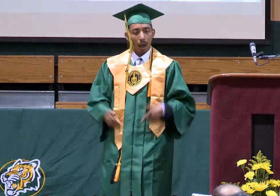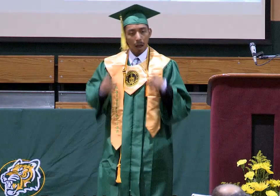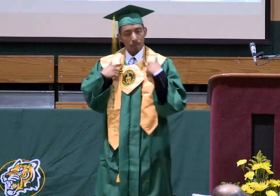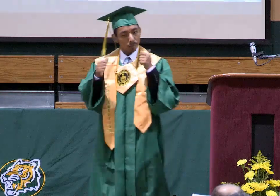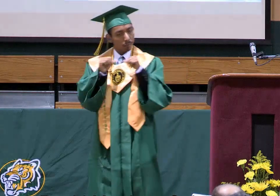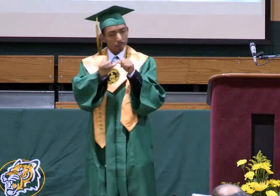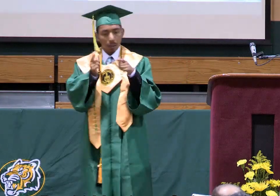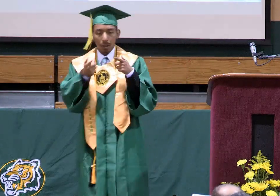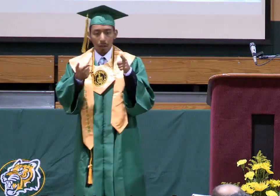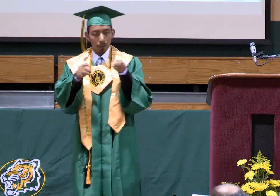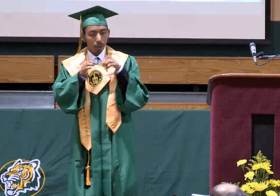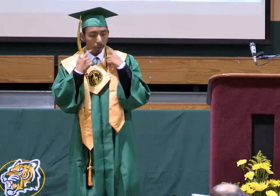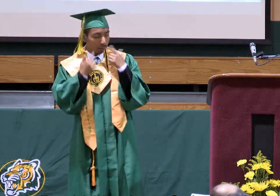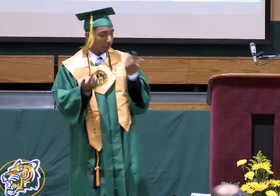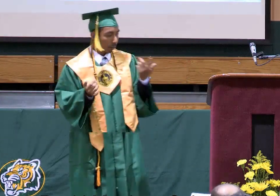It's worth the laughter. Life